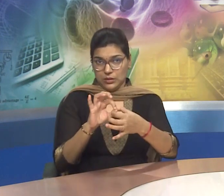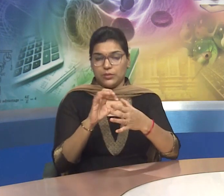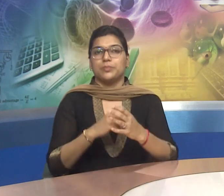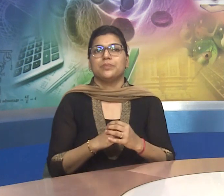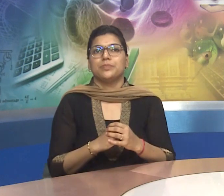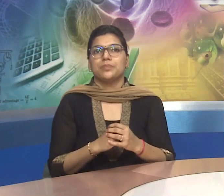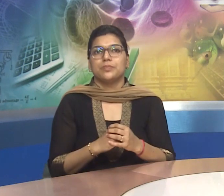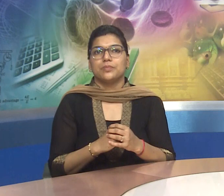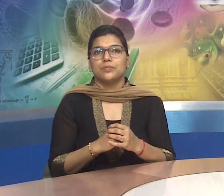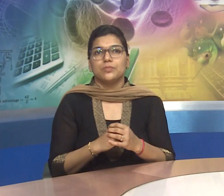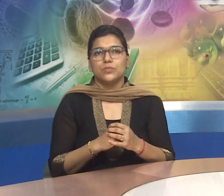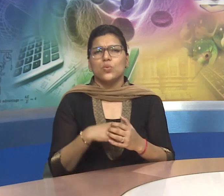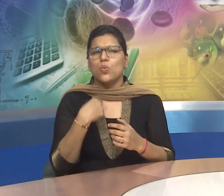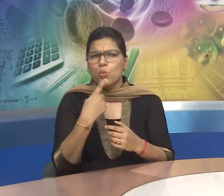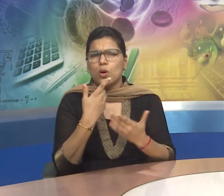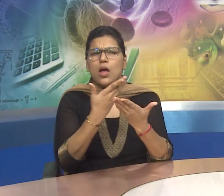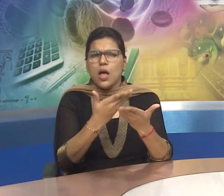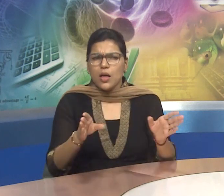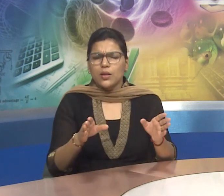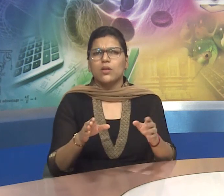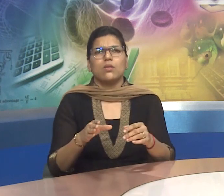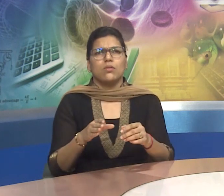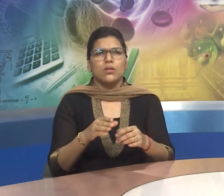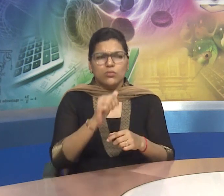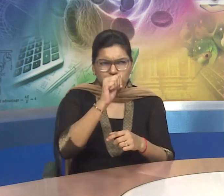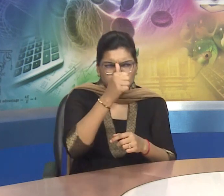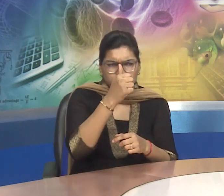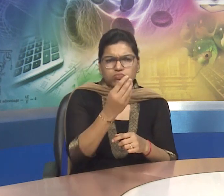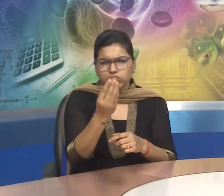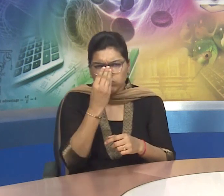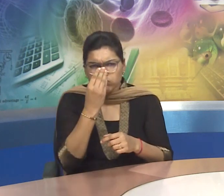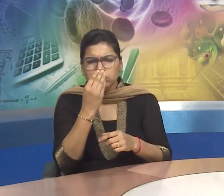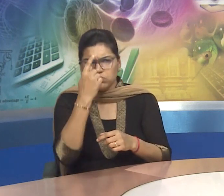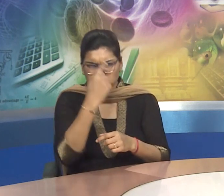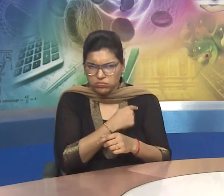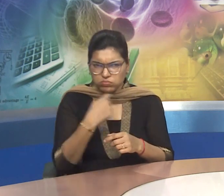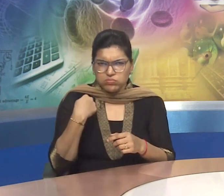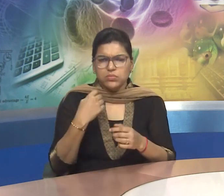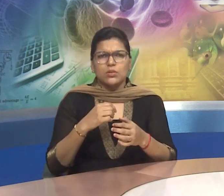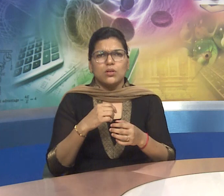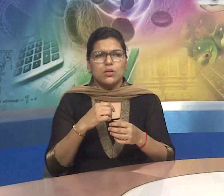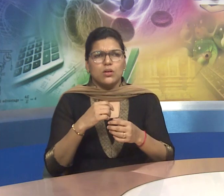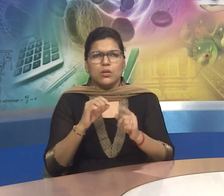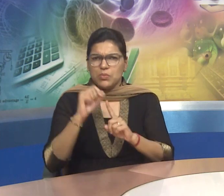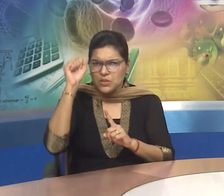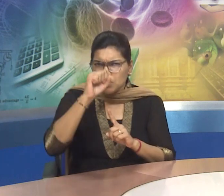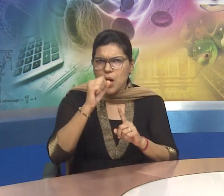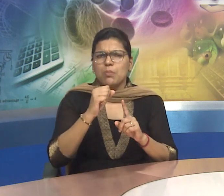Now this is the second point which we had discussed under the equality of law, that there is no discrimination on